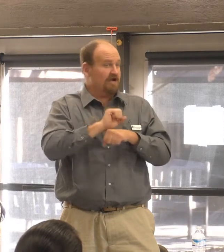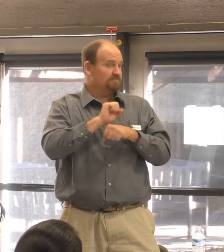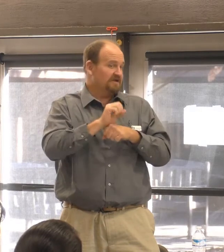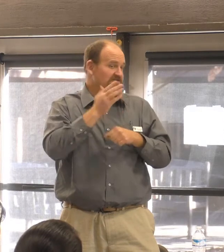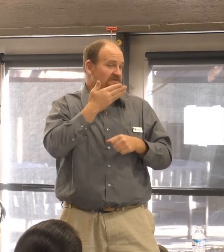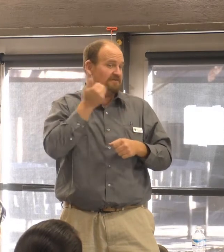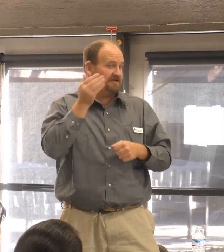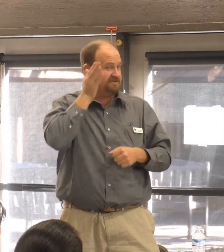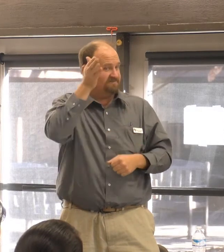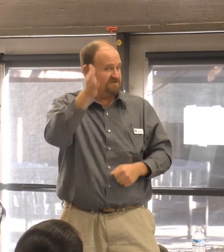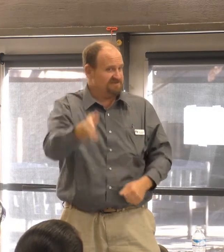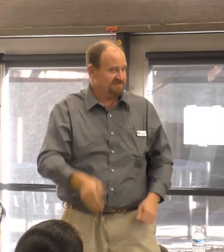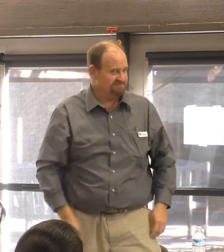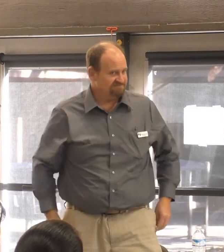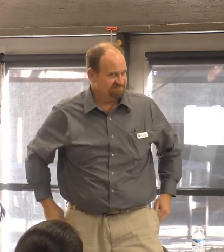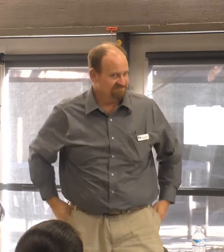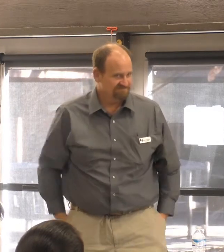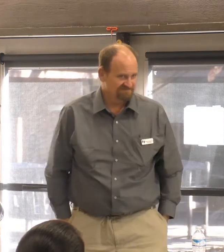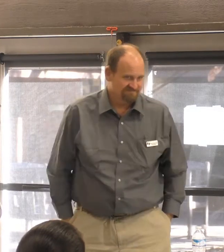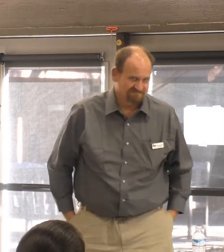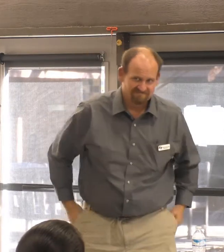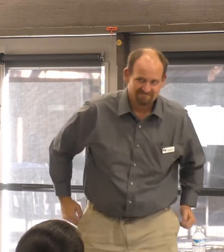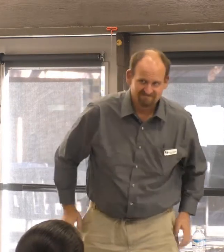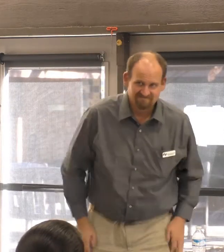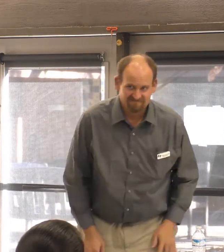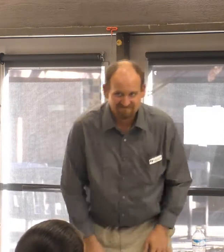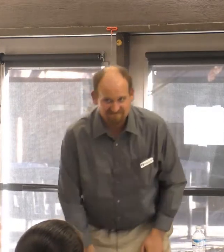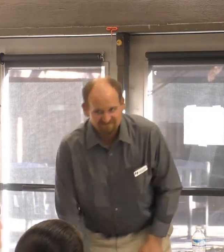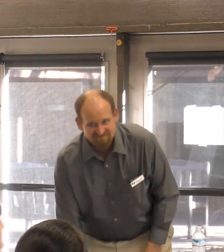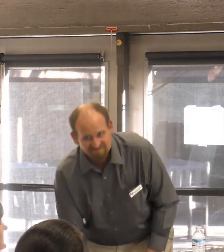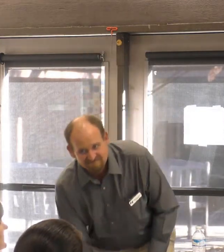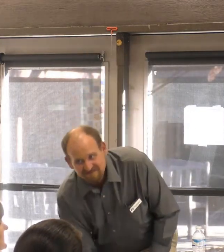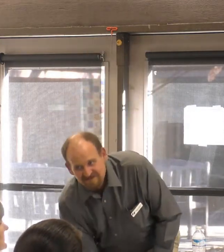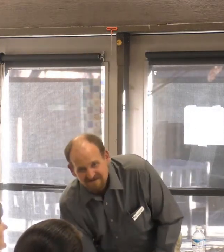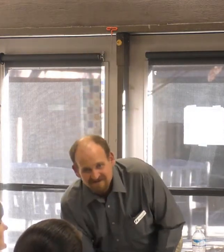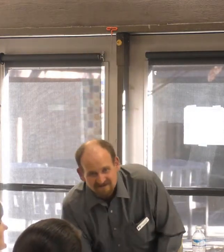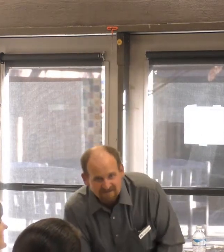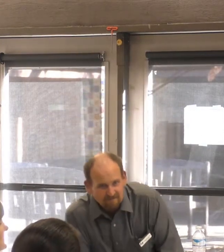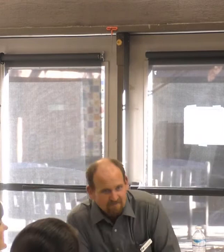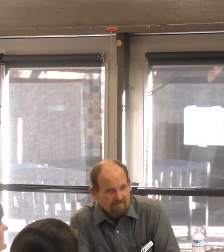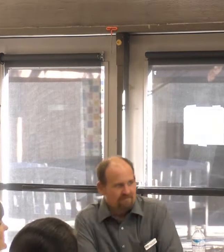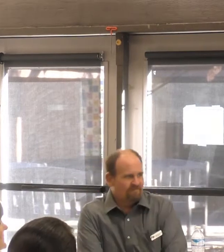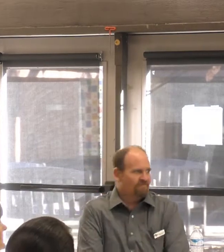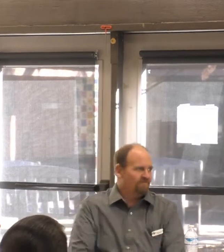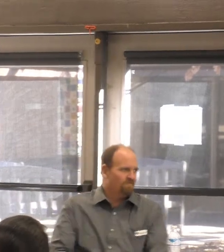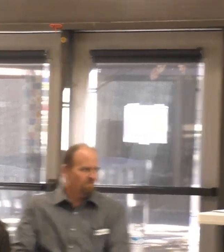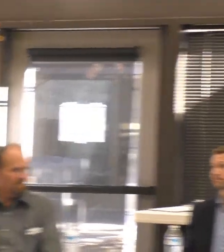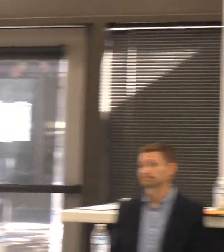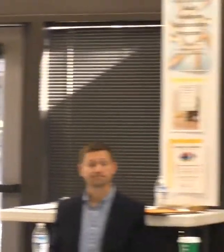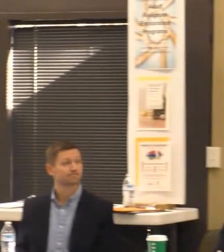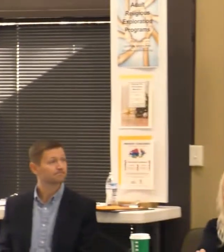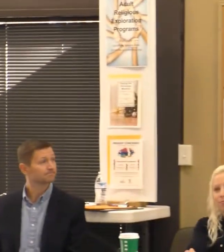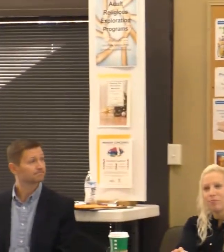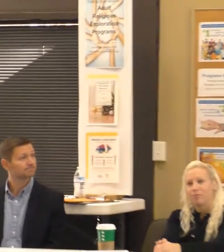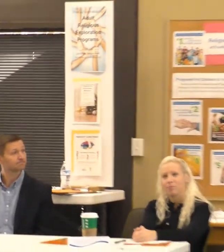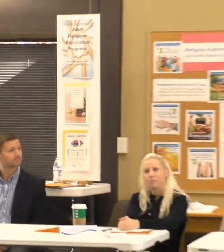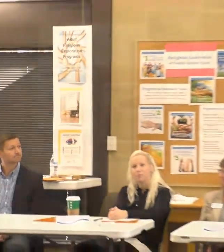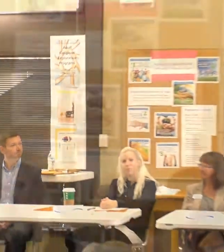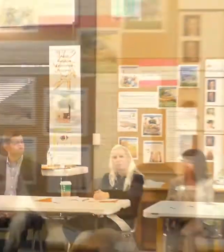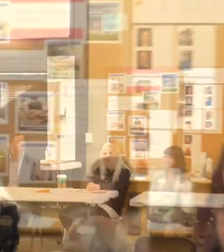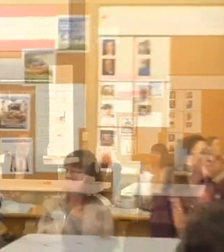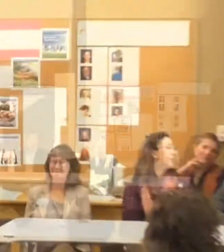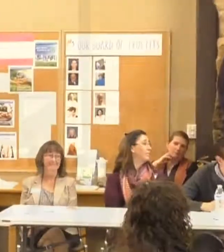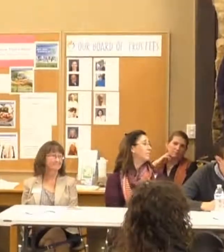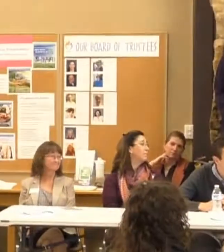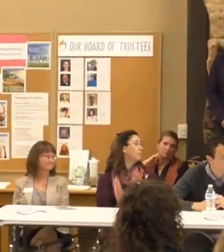really improve your services and provide better services for your clients and patients as well. Thank you. Can everyone give